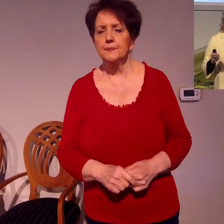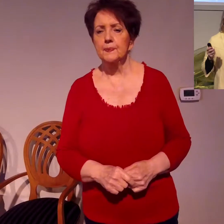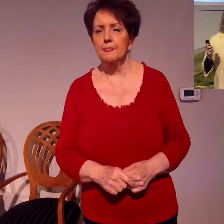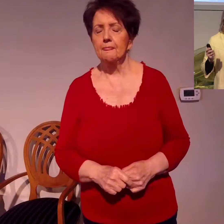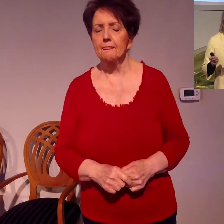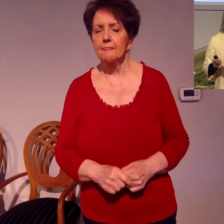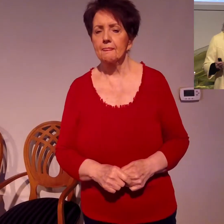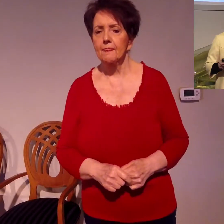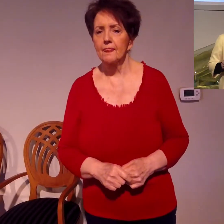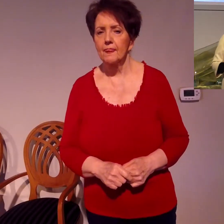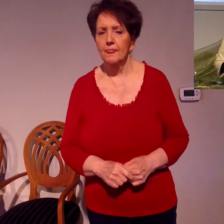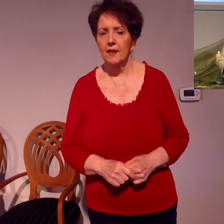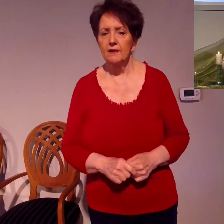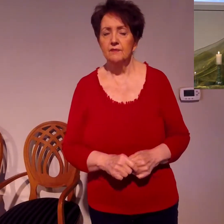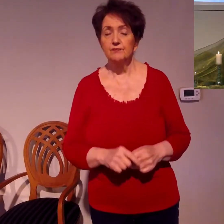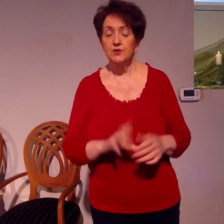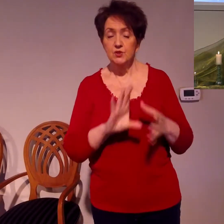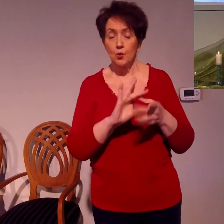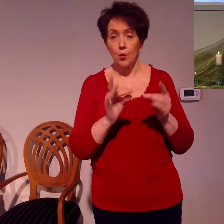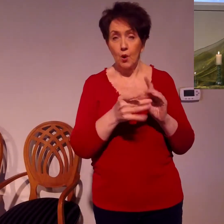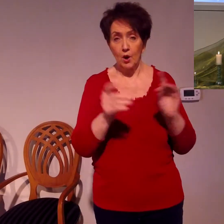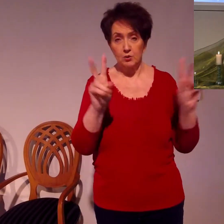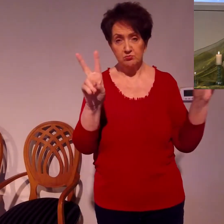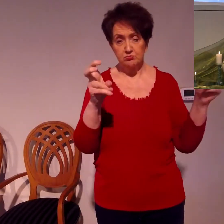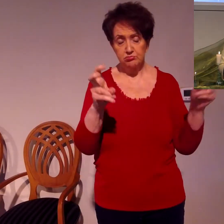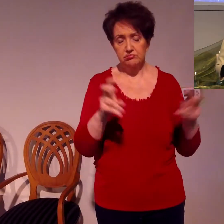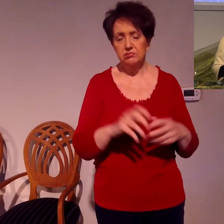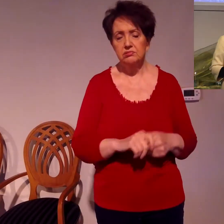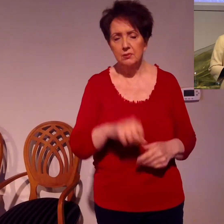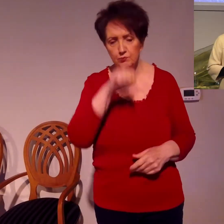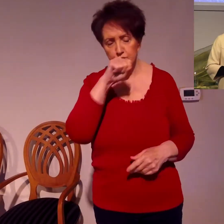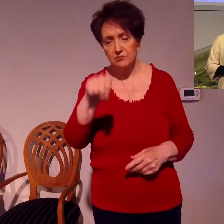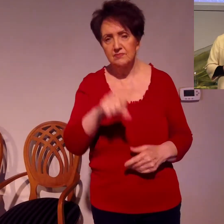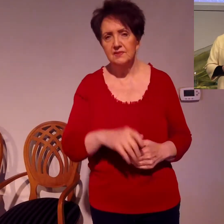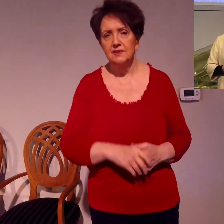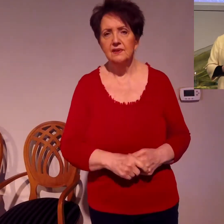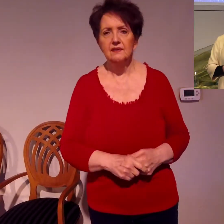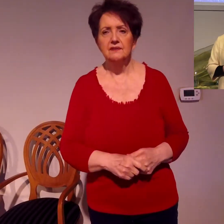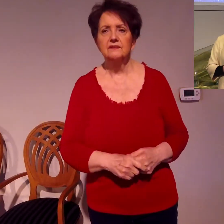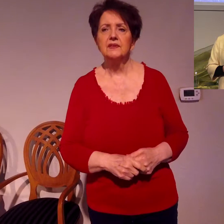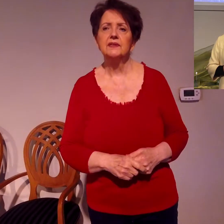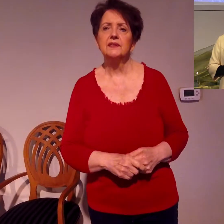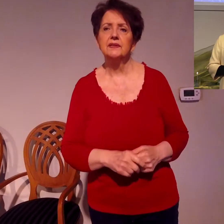There's this quote that I love, this New Thought pioneer and powerhouse,